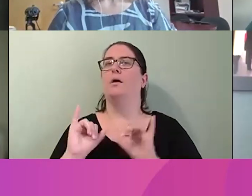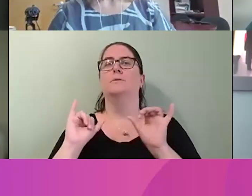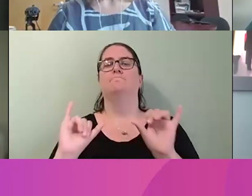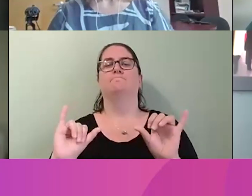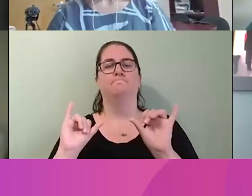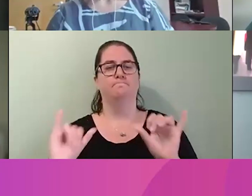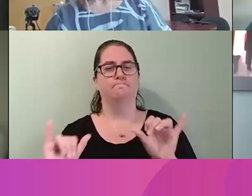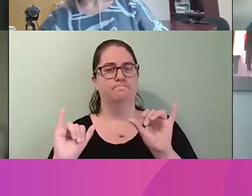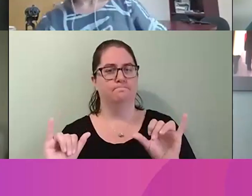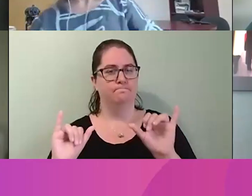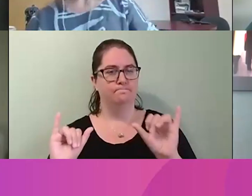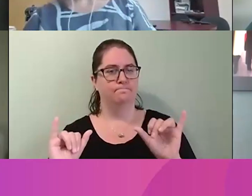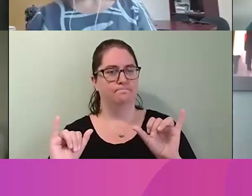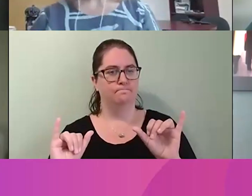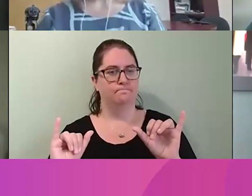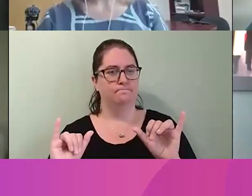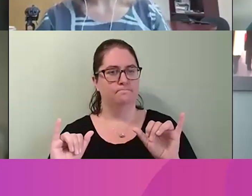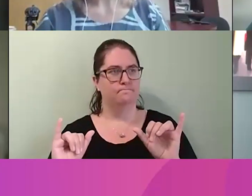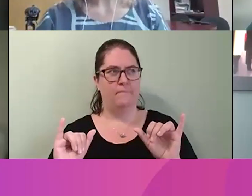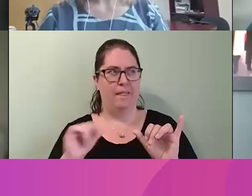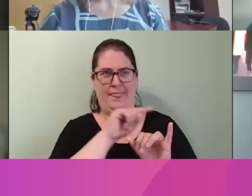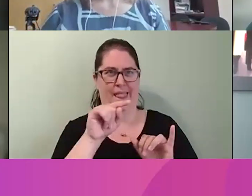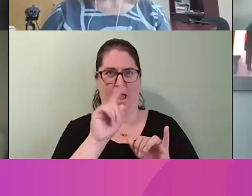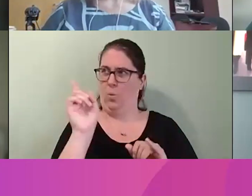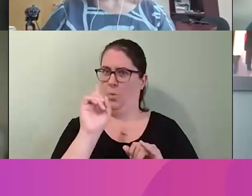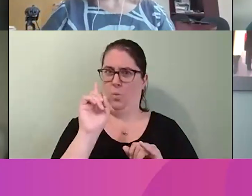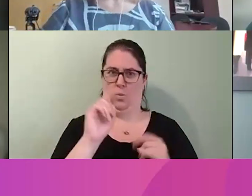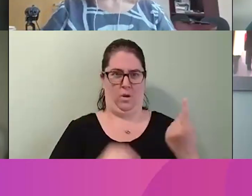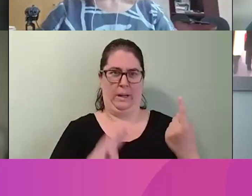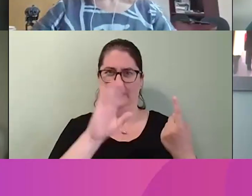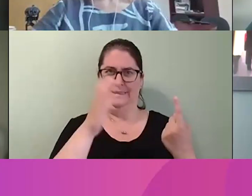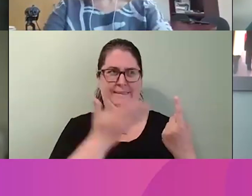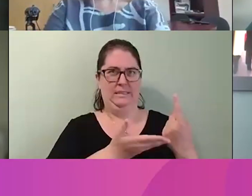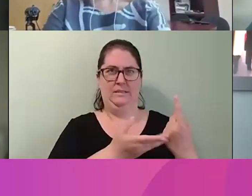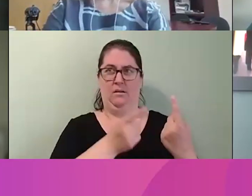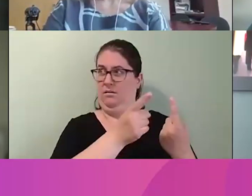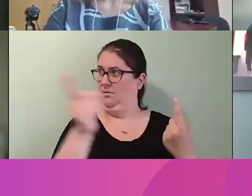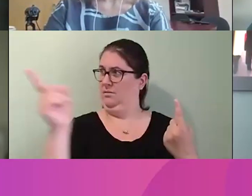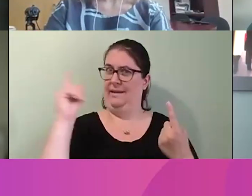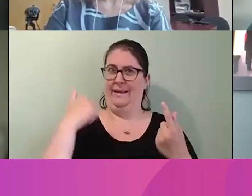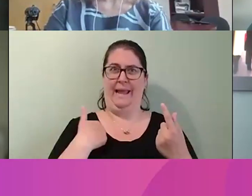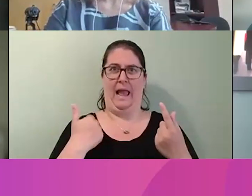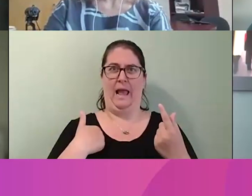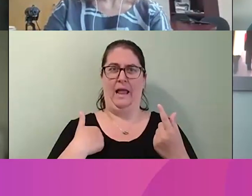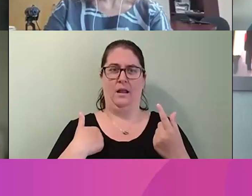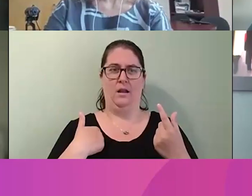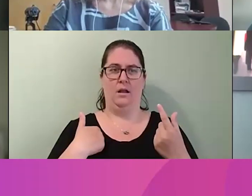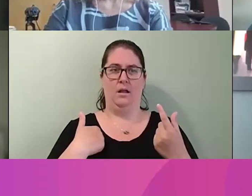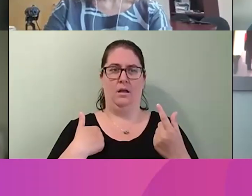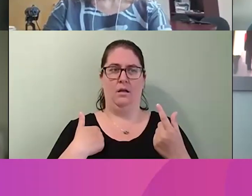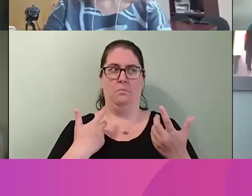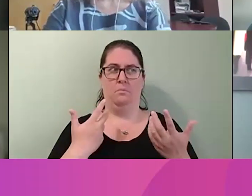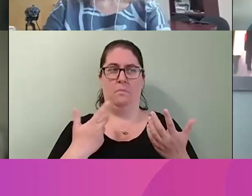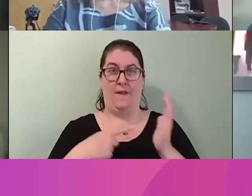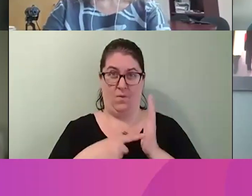very lacking in a lot of other places in Canada, where the housing is deeply affordable, geared to income,